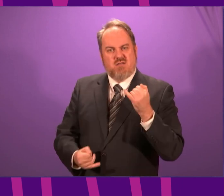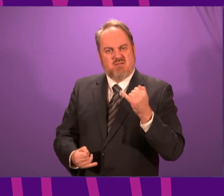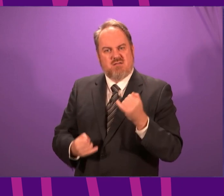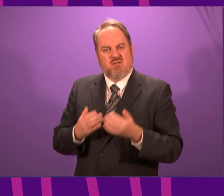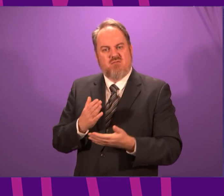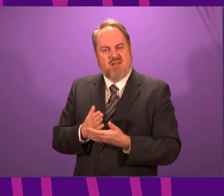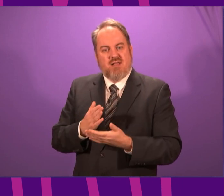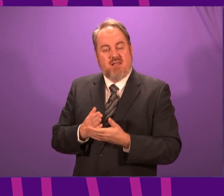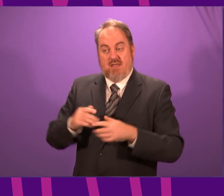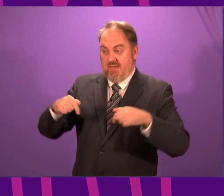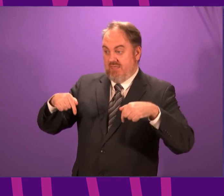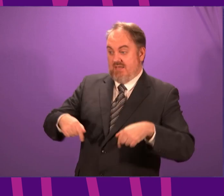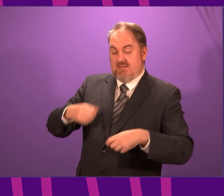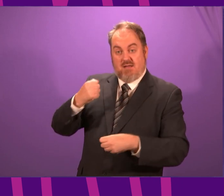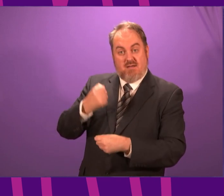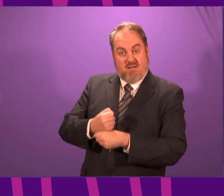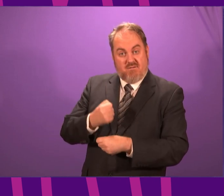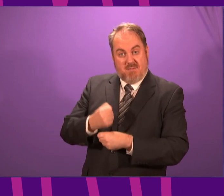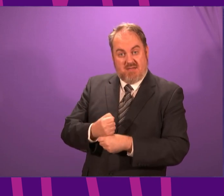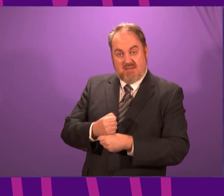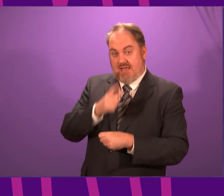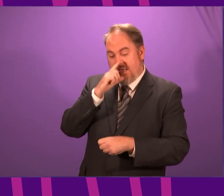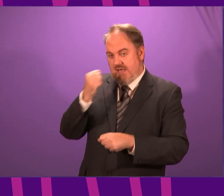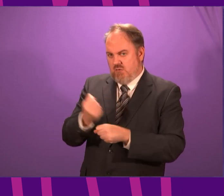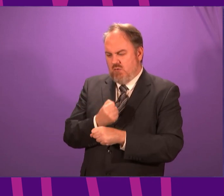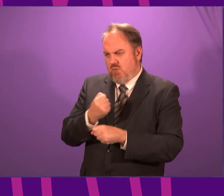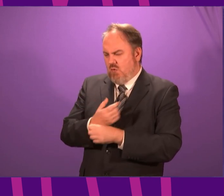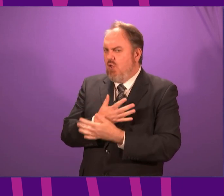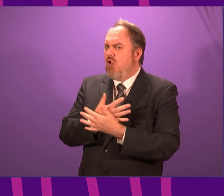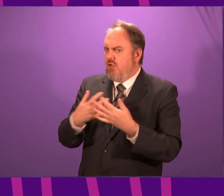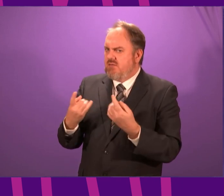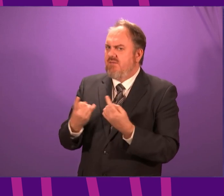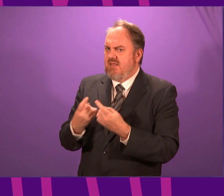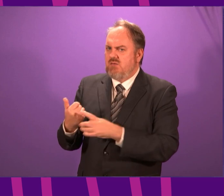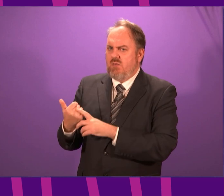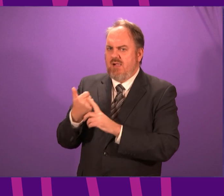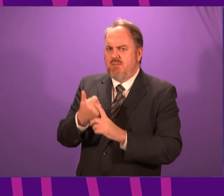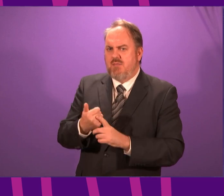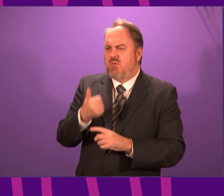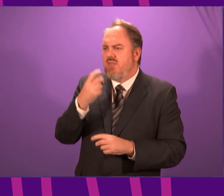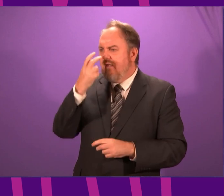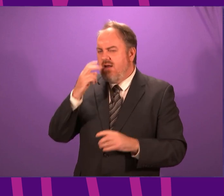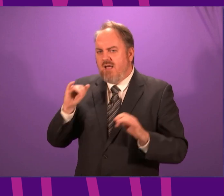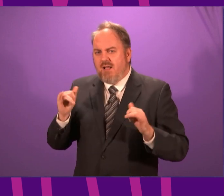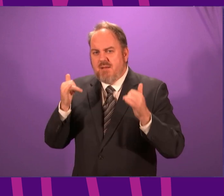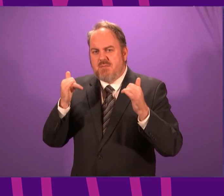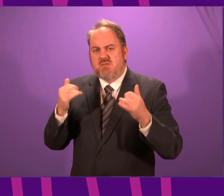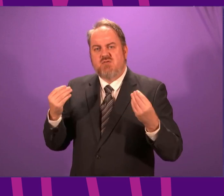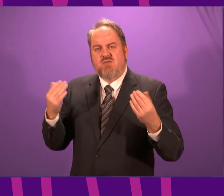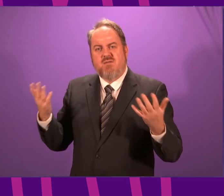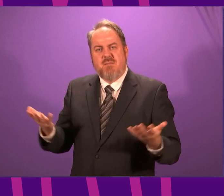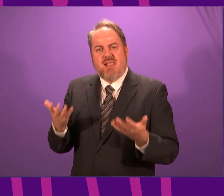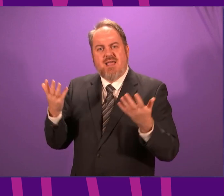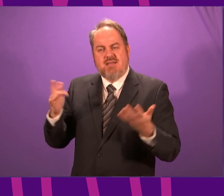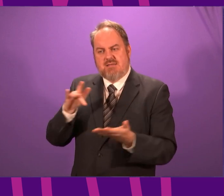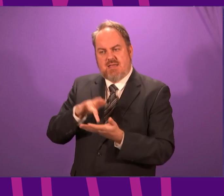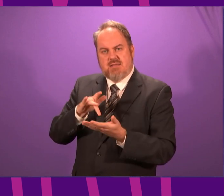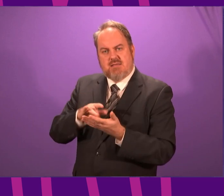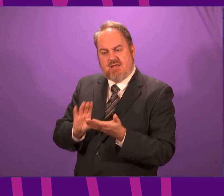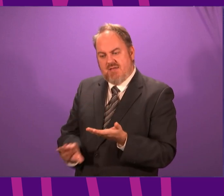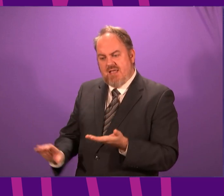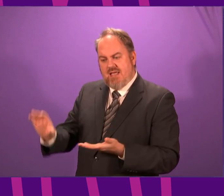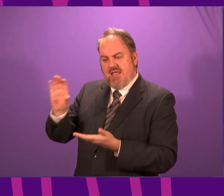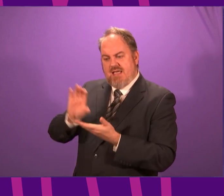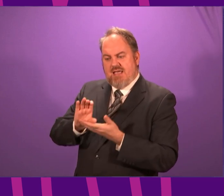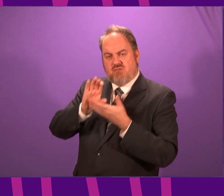what this government can do, I want to put on record that I welcome the news today that nightclubs and soft play centres will be given additional funding. I know that